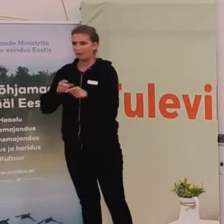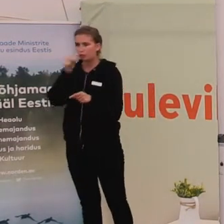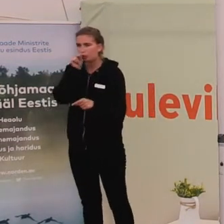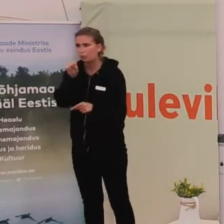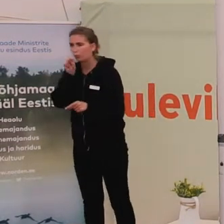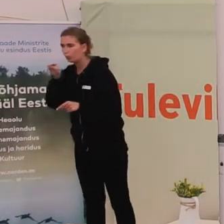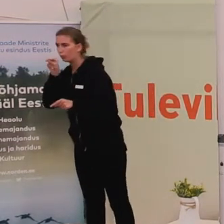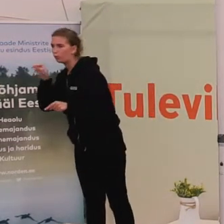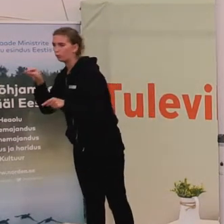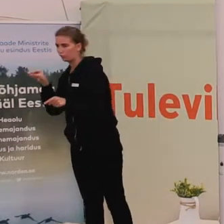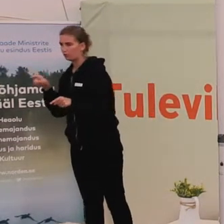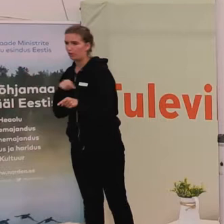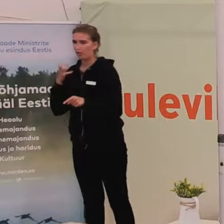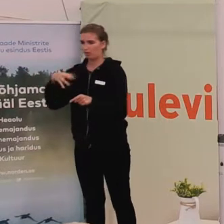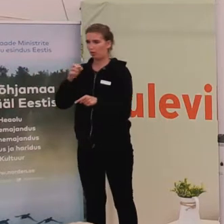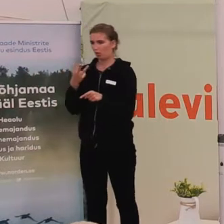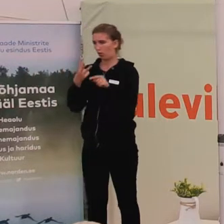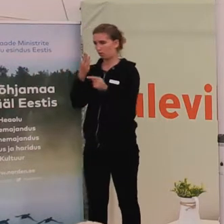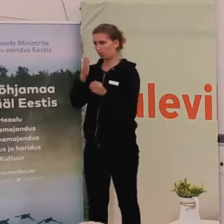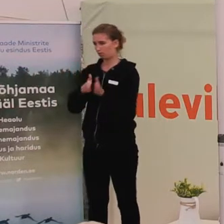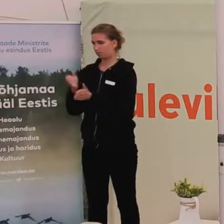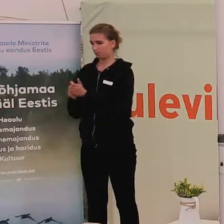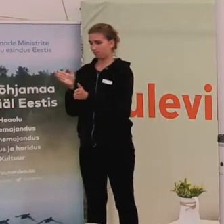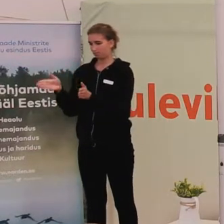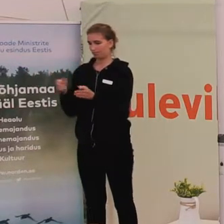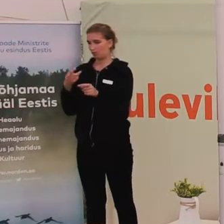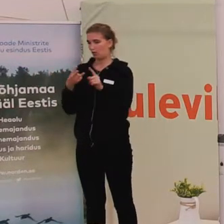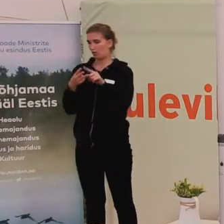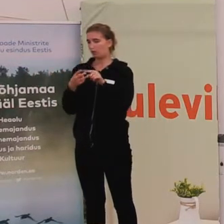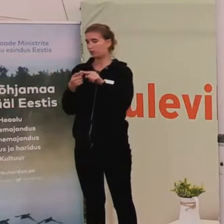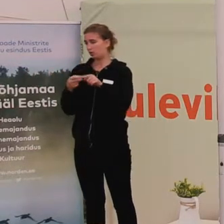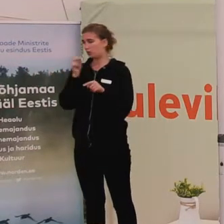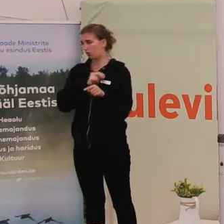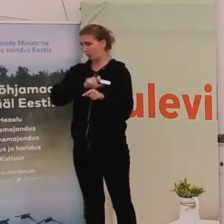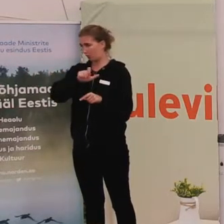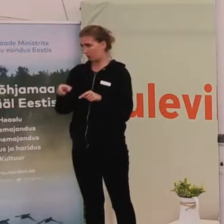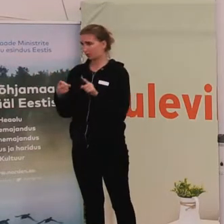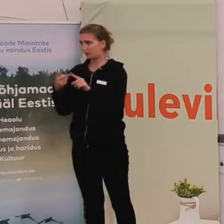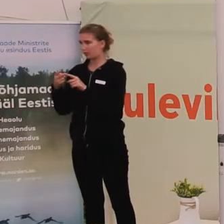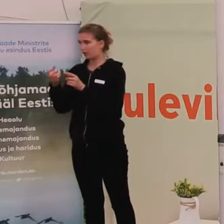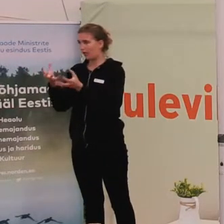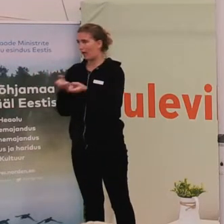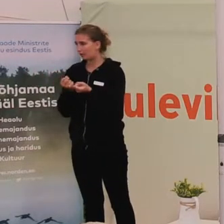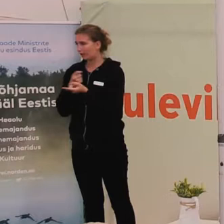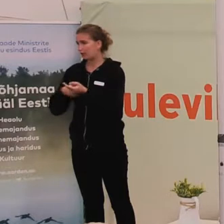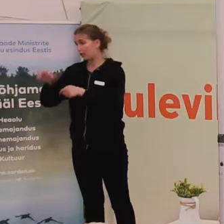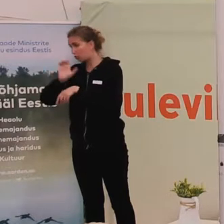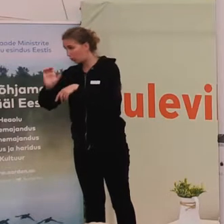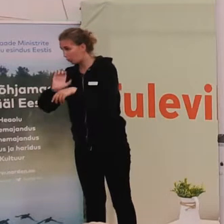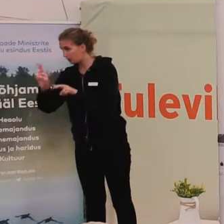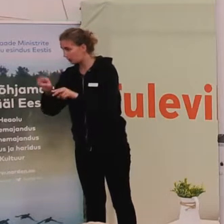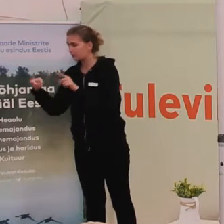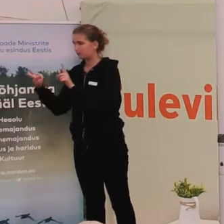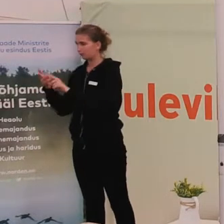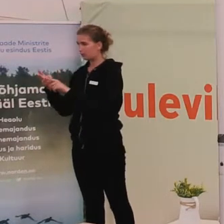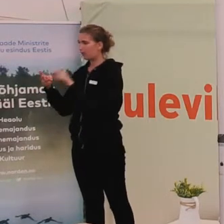is that we kind of have three components here. We have the consumers who are consuming all the products. We have the businesses who are producing these products. And then we